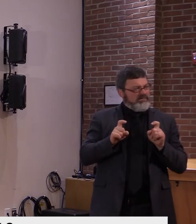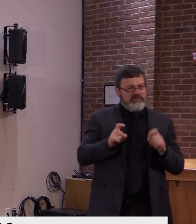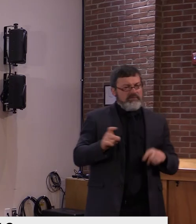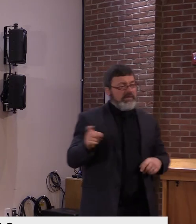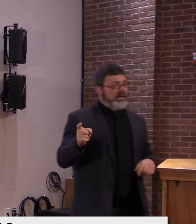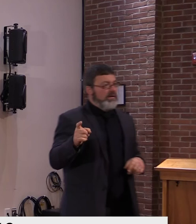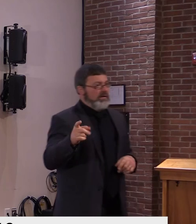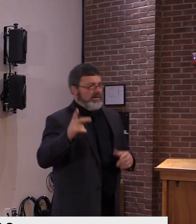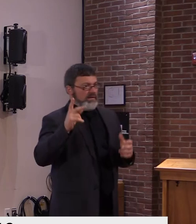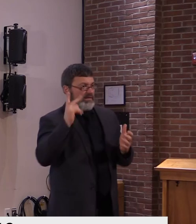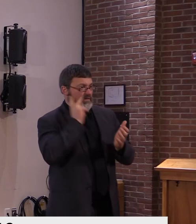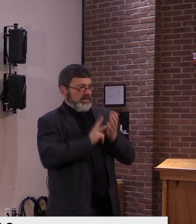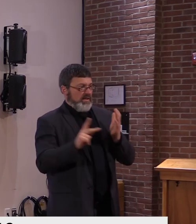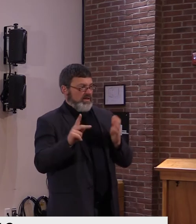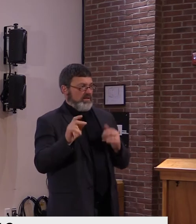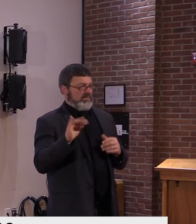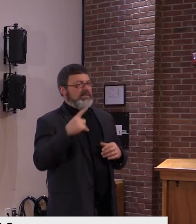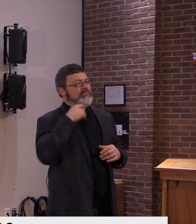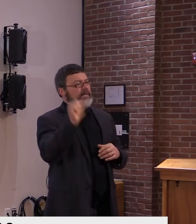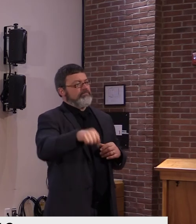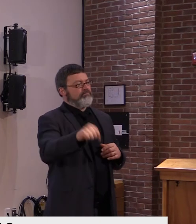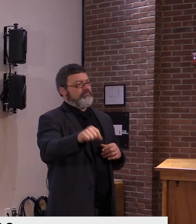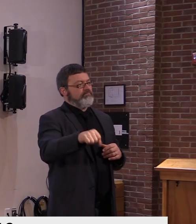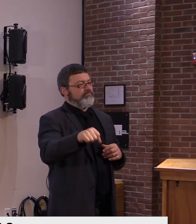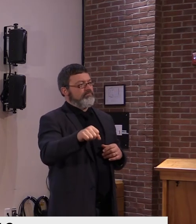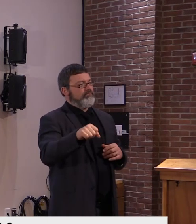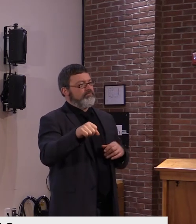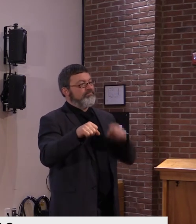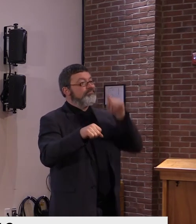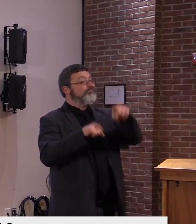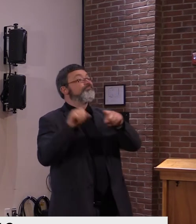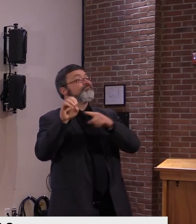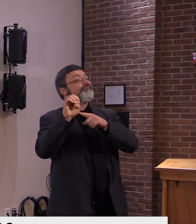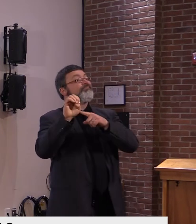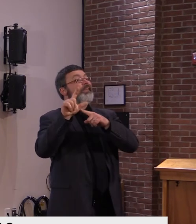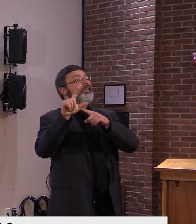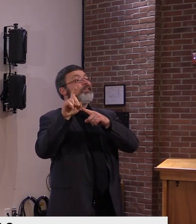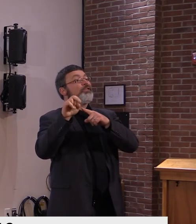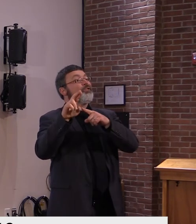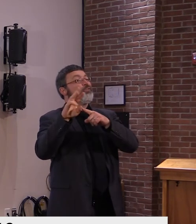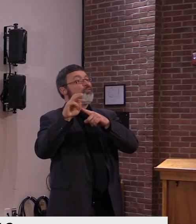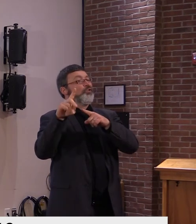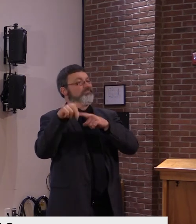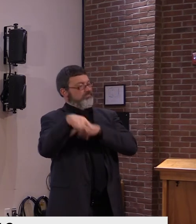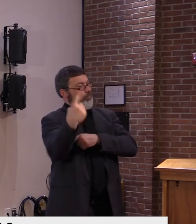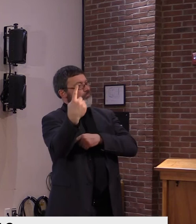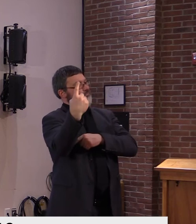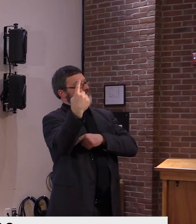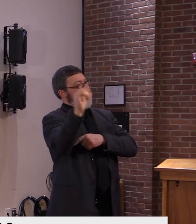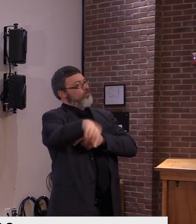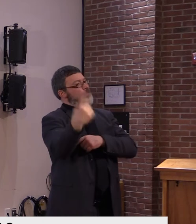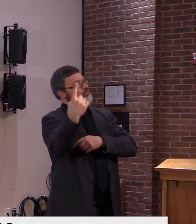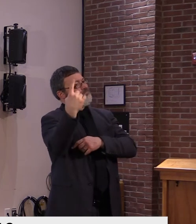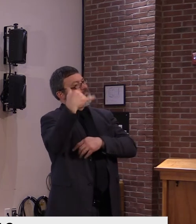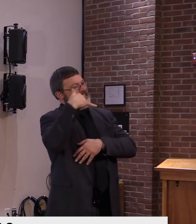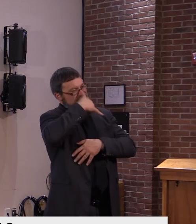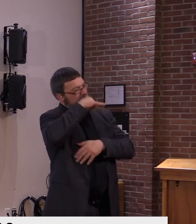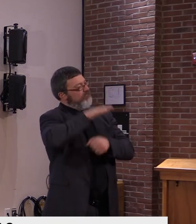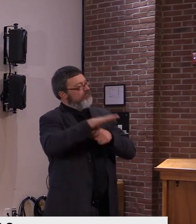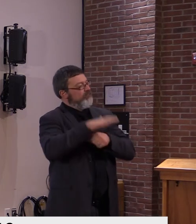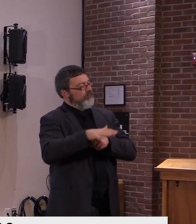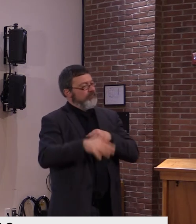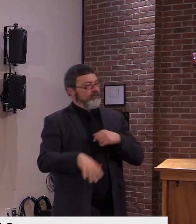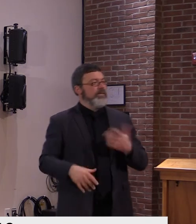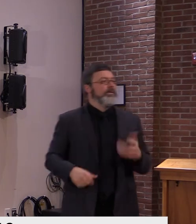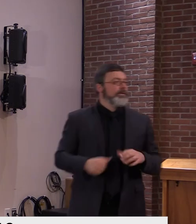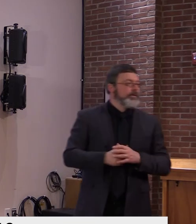earlier, which is Elderwood. Got it. Okay, thank you. And lastly, have you heard anything about PPE shortages at any of